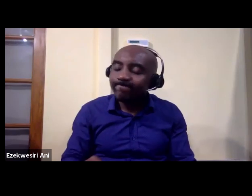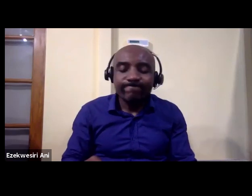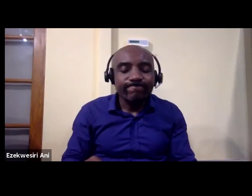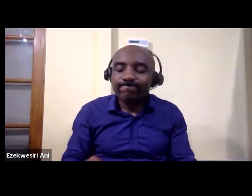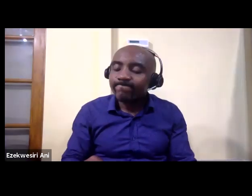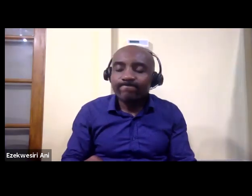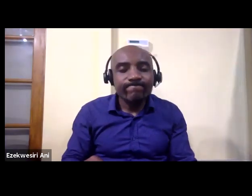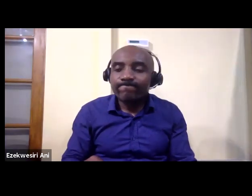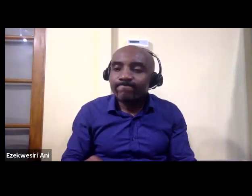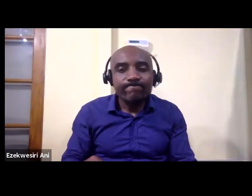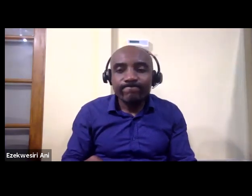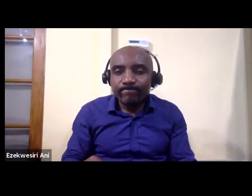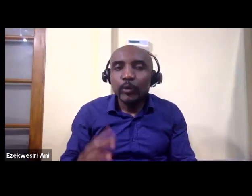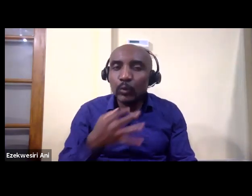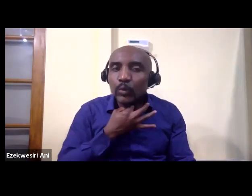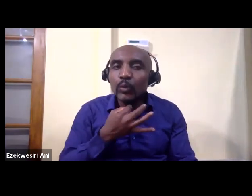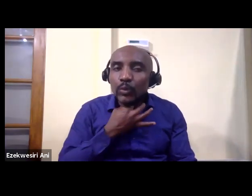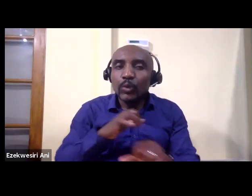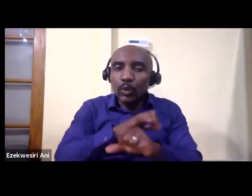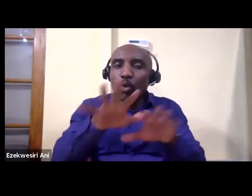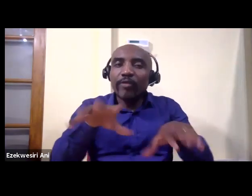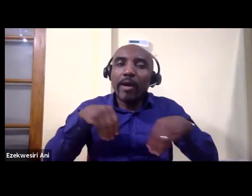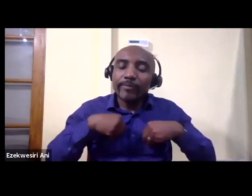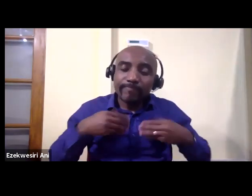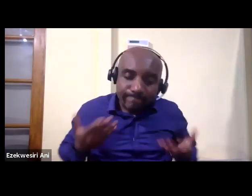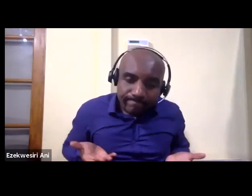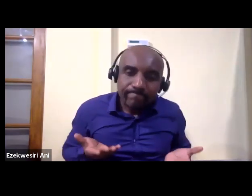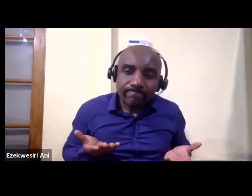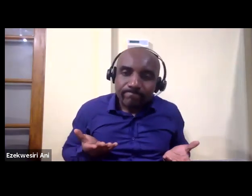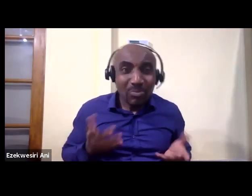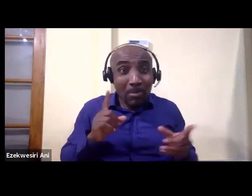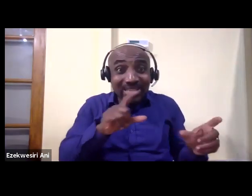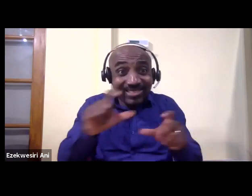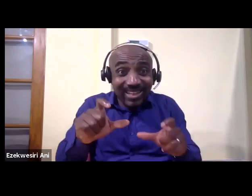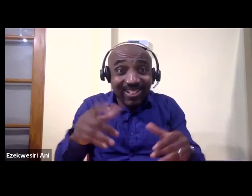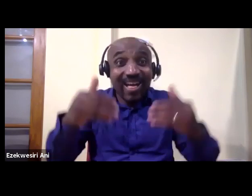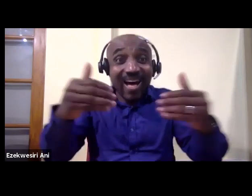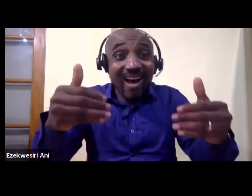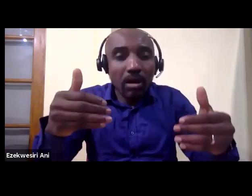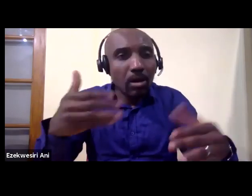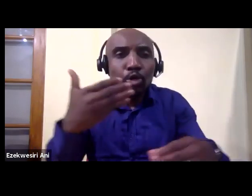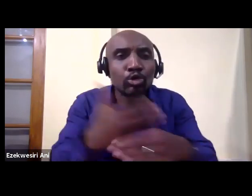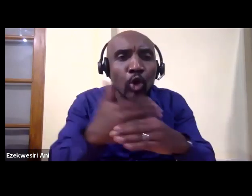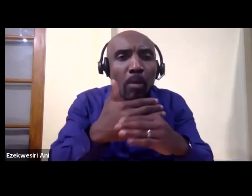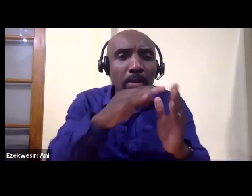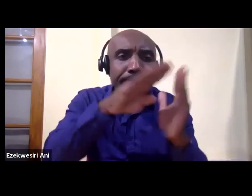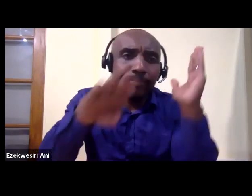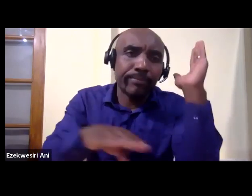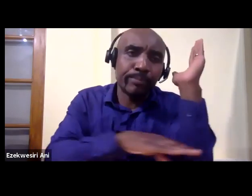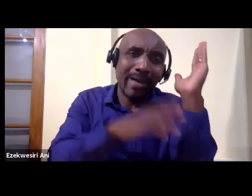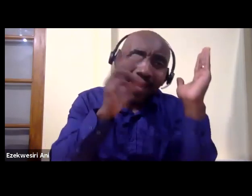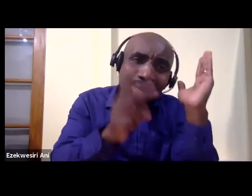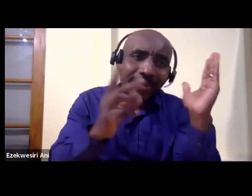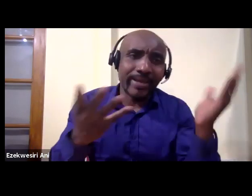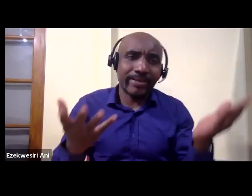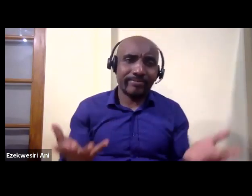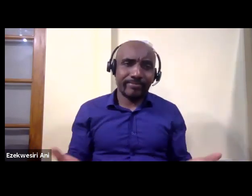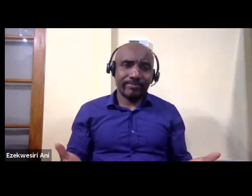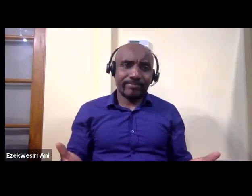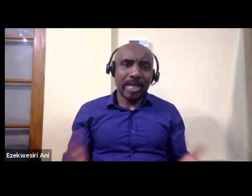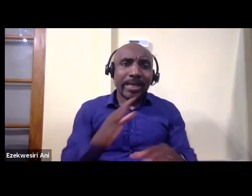where people are more susceptible. But even there, we find ourselves at the bottom of the pile. So we find ourselves more likely to be on 0